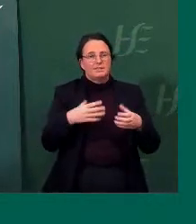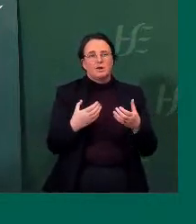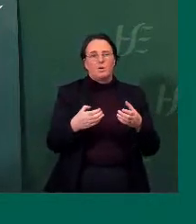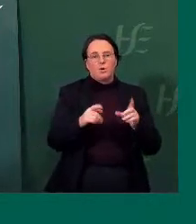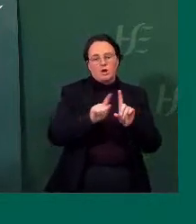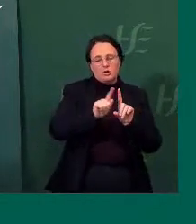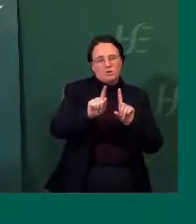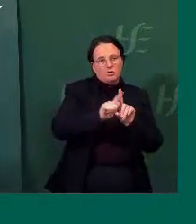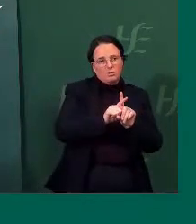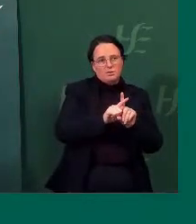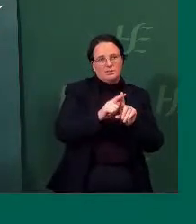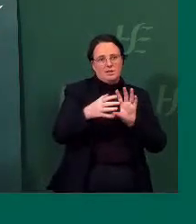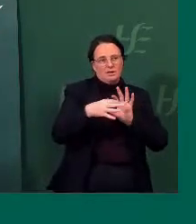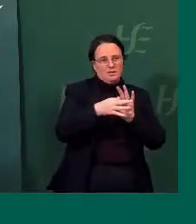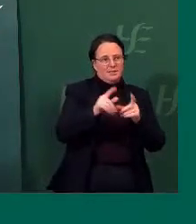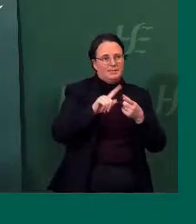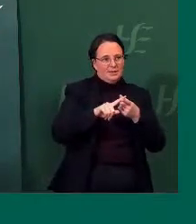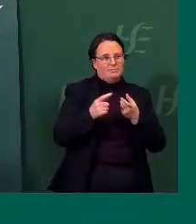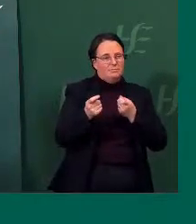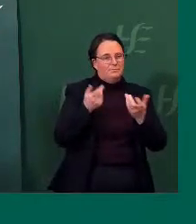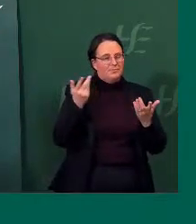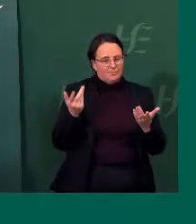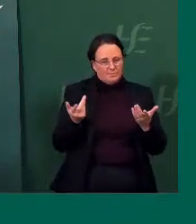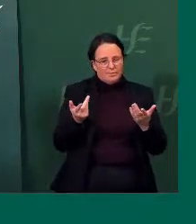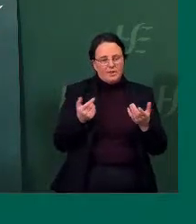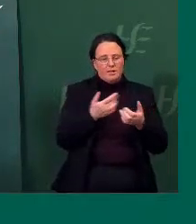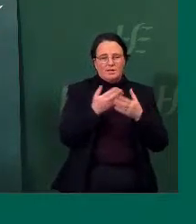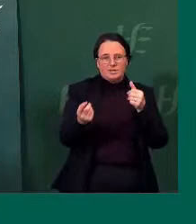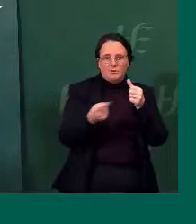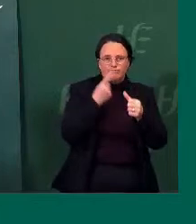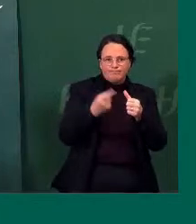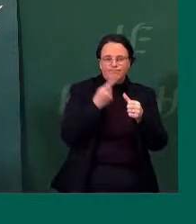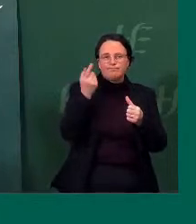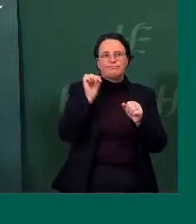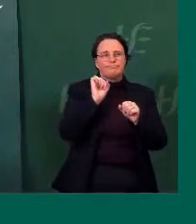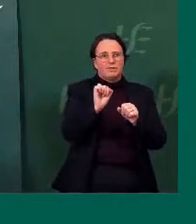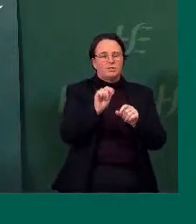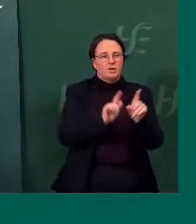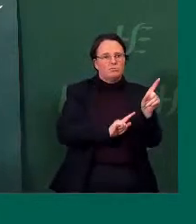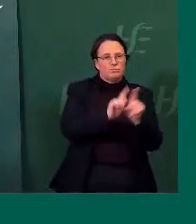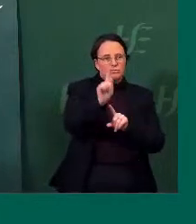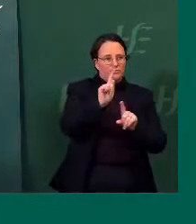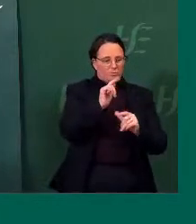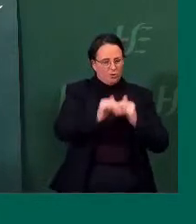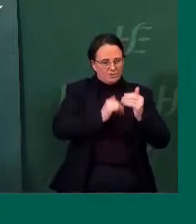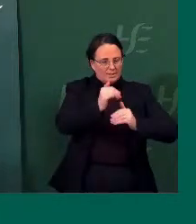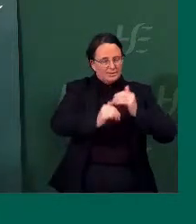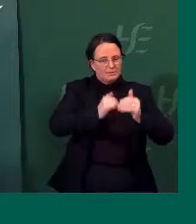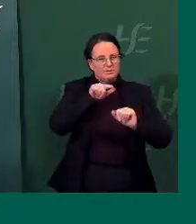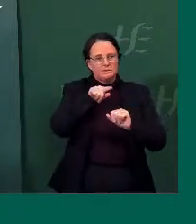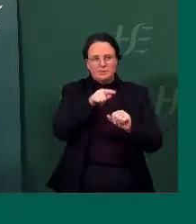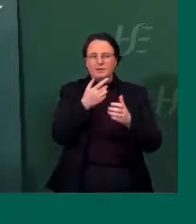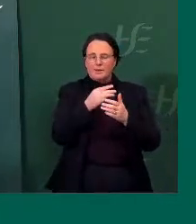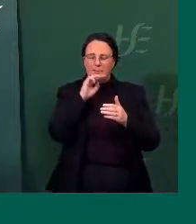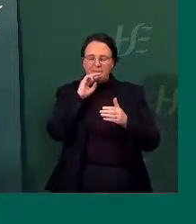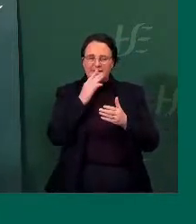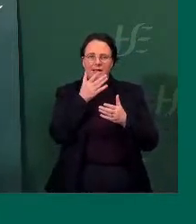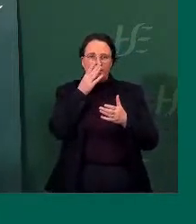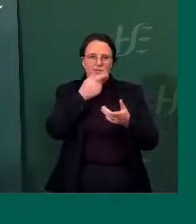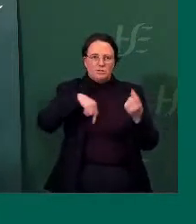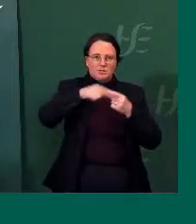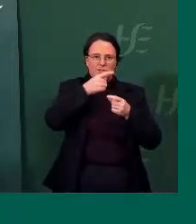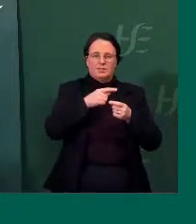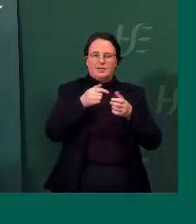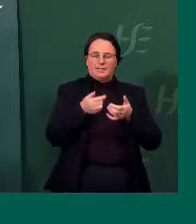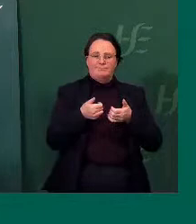contact management, again, because of the use of a lot of automation and trying to improve those processes, that has allowed us to grow the capacity.